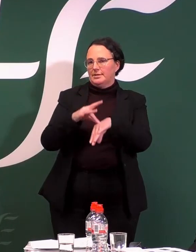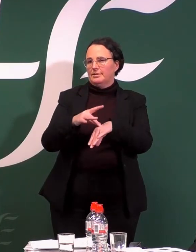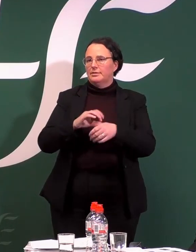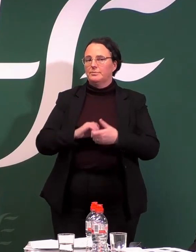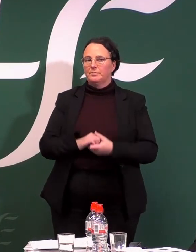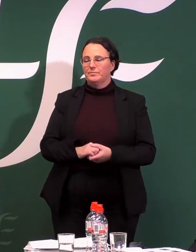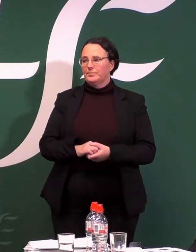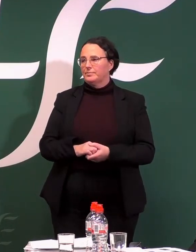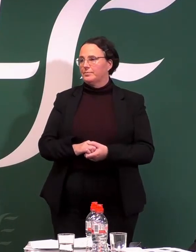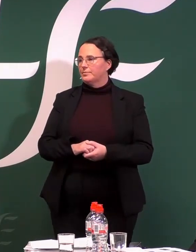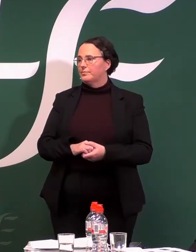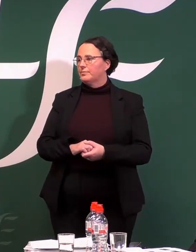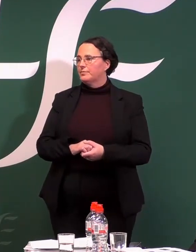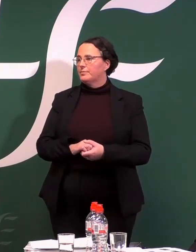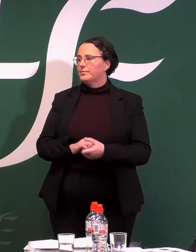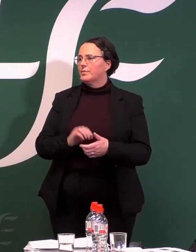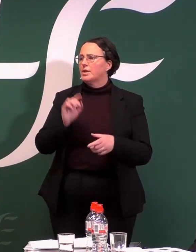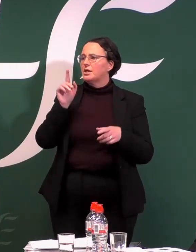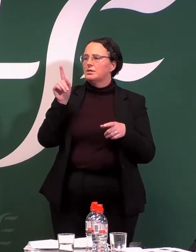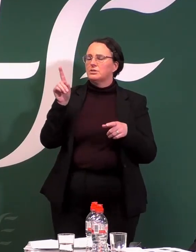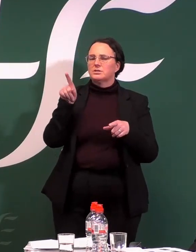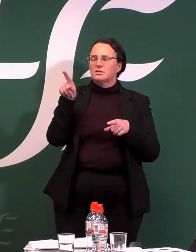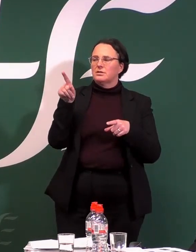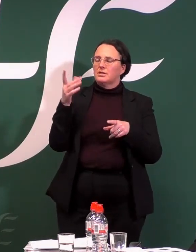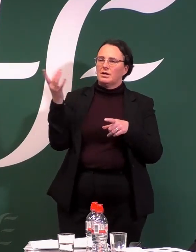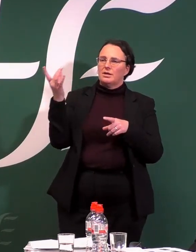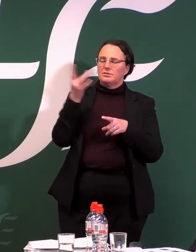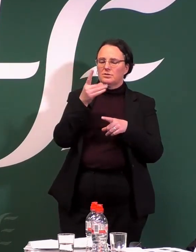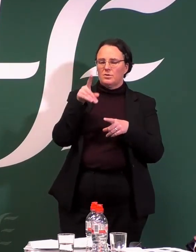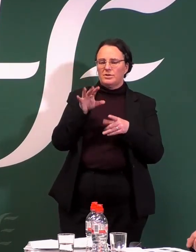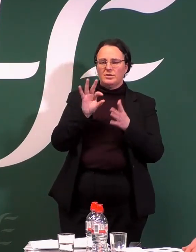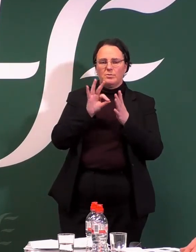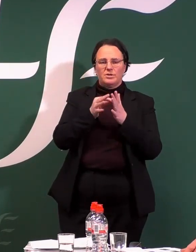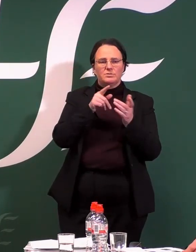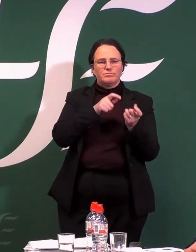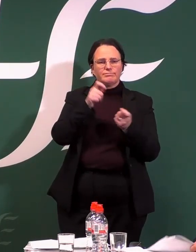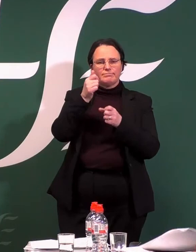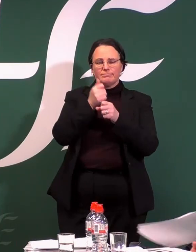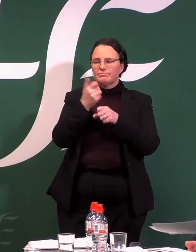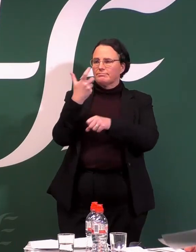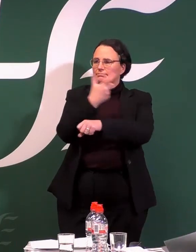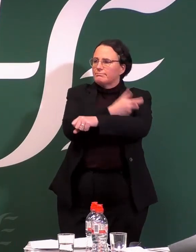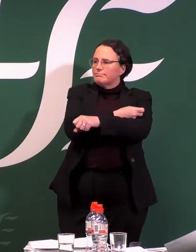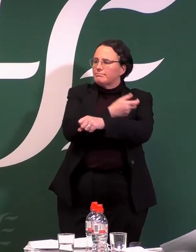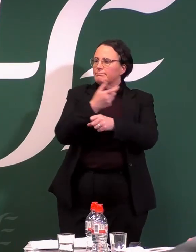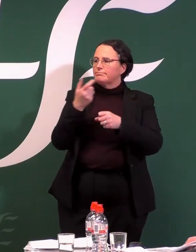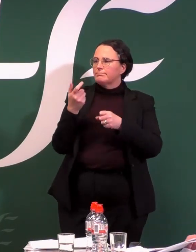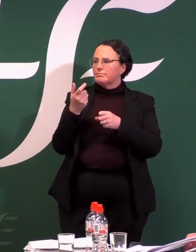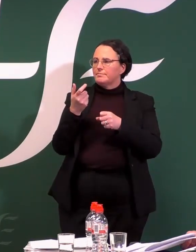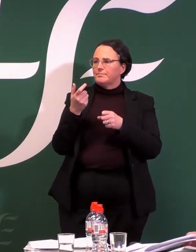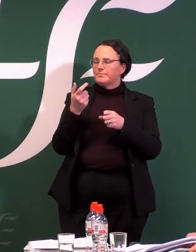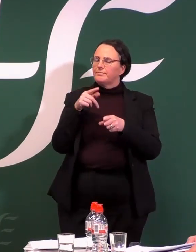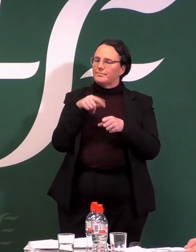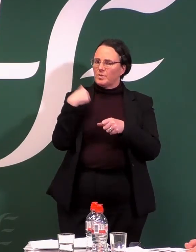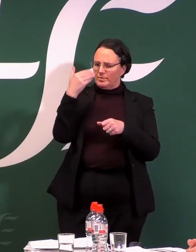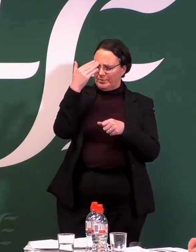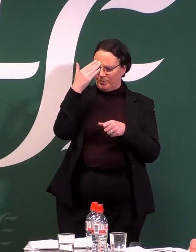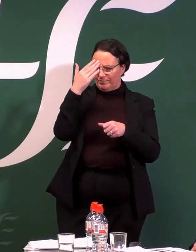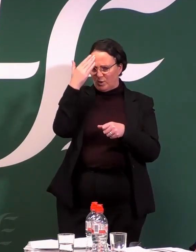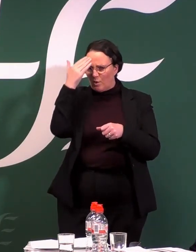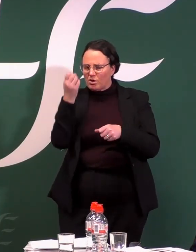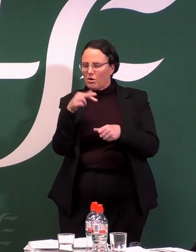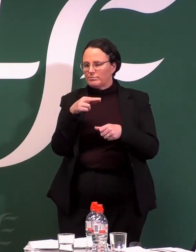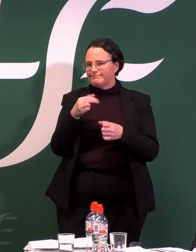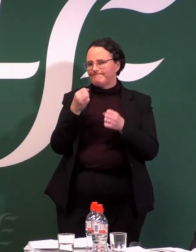I suppose just on the point of vaccinations, a couple of people have raised the question that if it was known, or at least very strongly suspected,